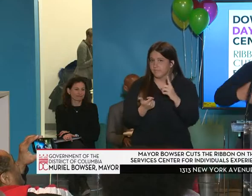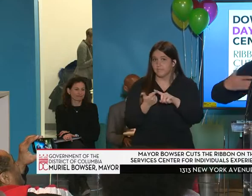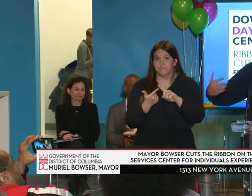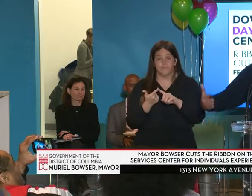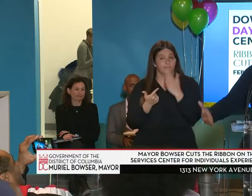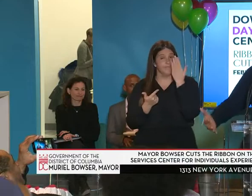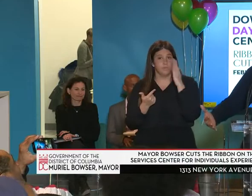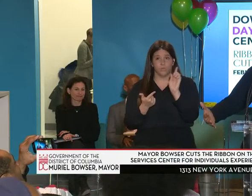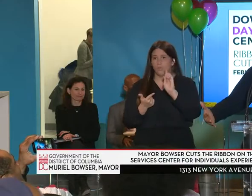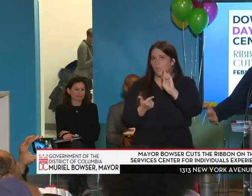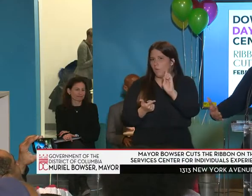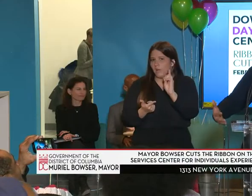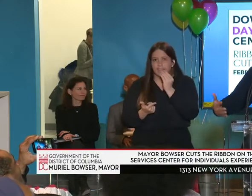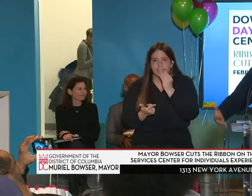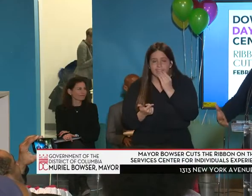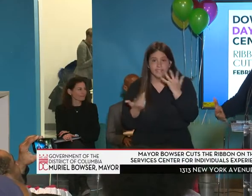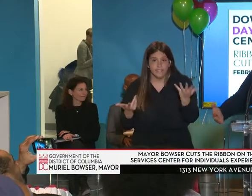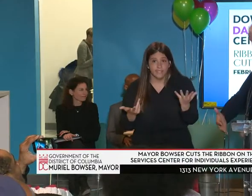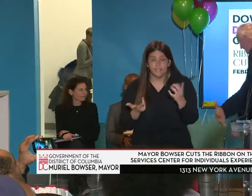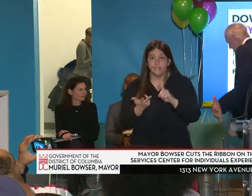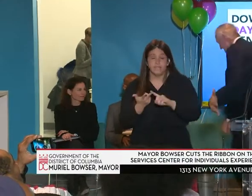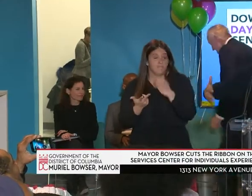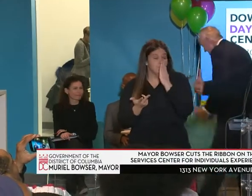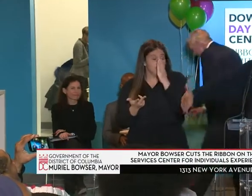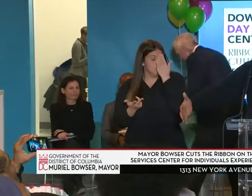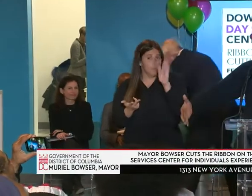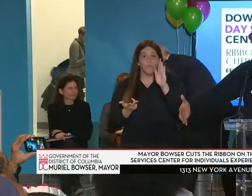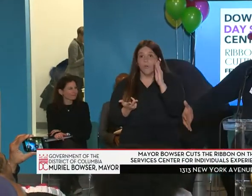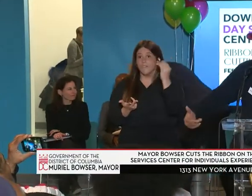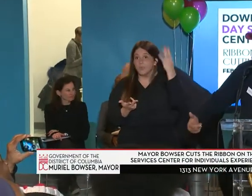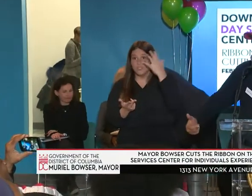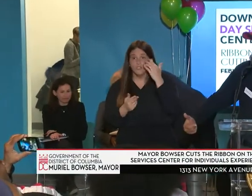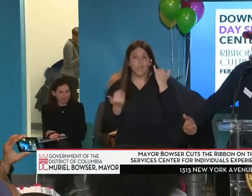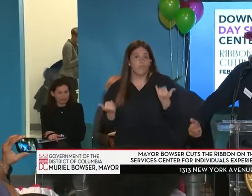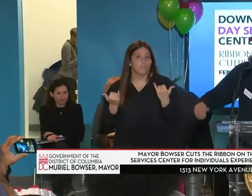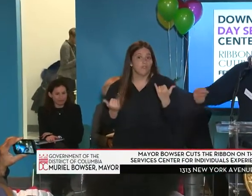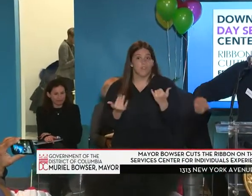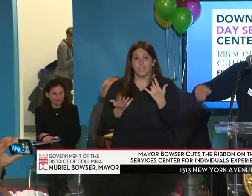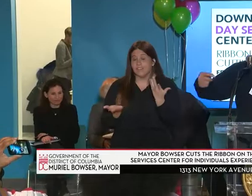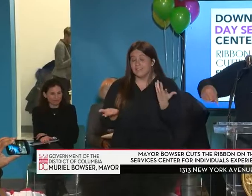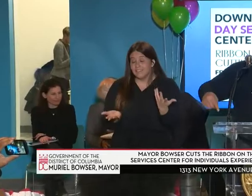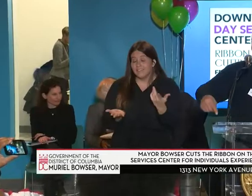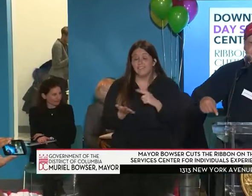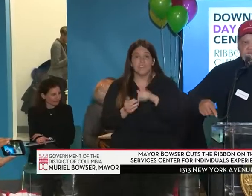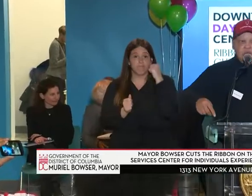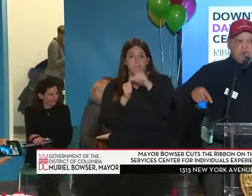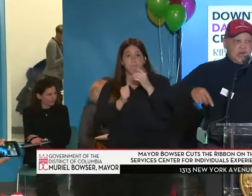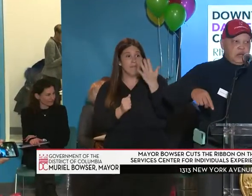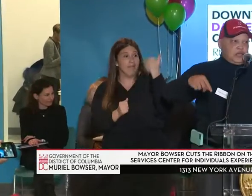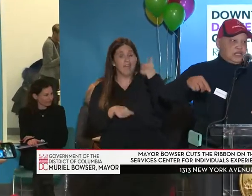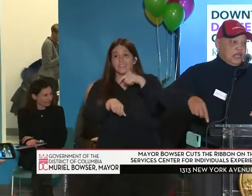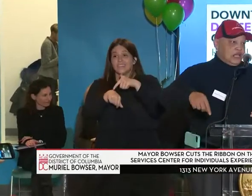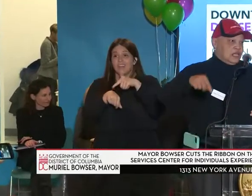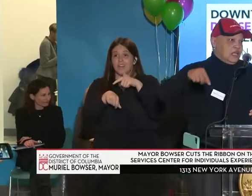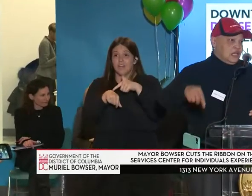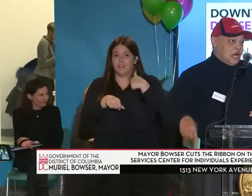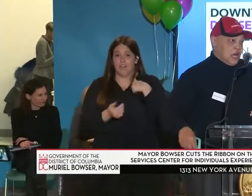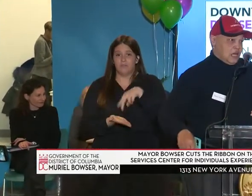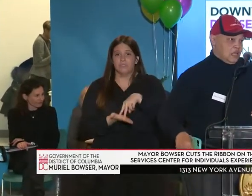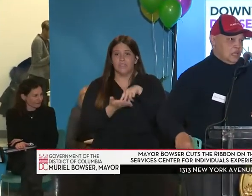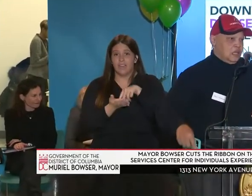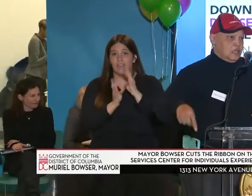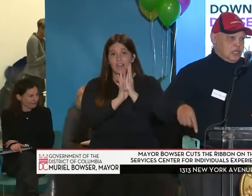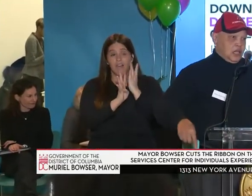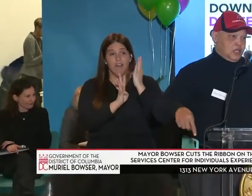if you're going to be able to eat. You don't know if you can take a shower today. I remember the times when I was standing